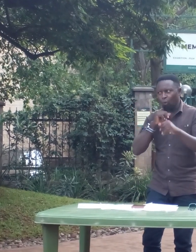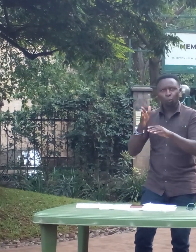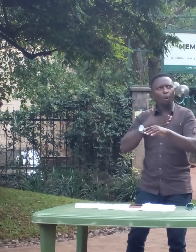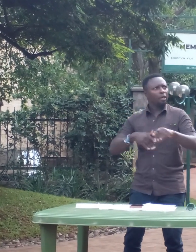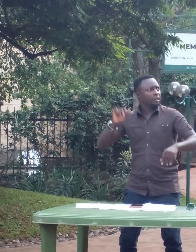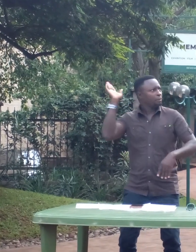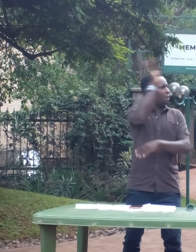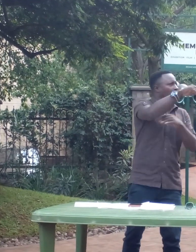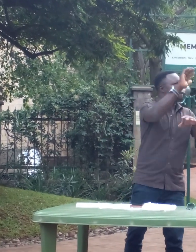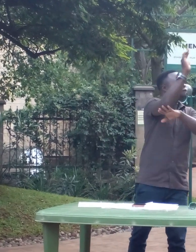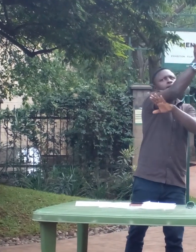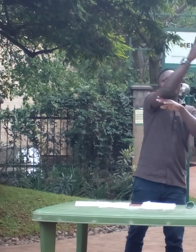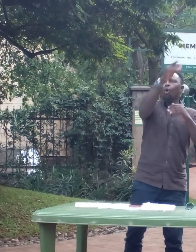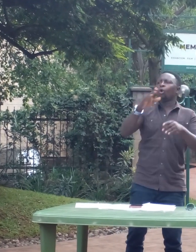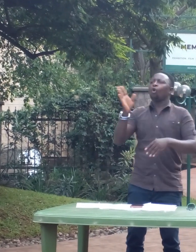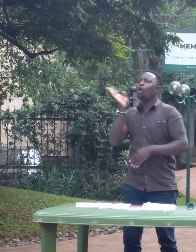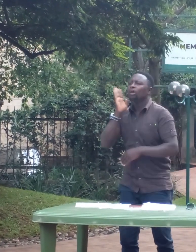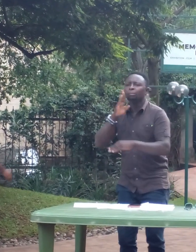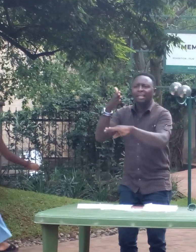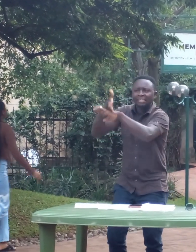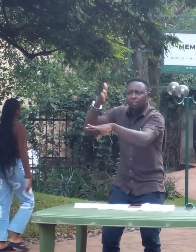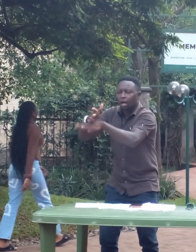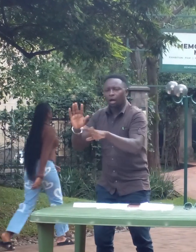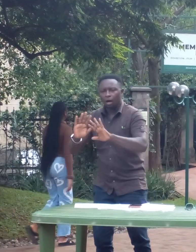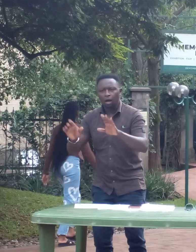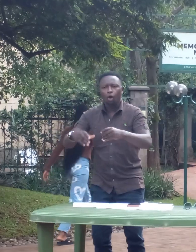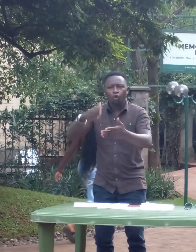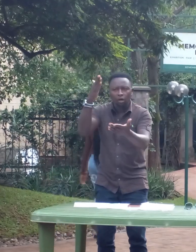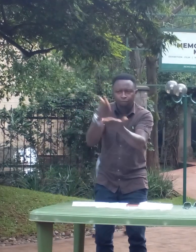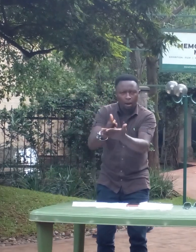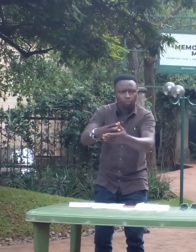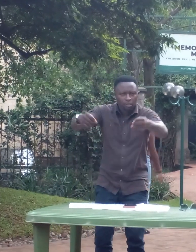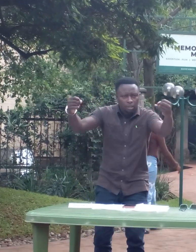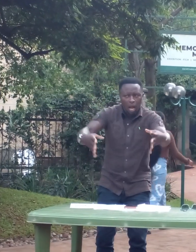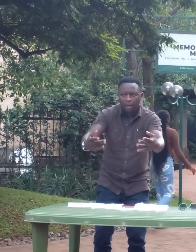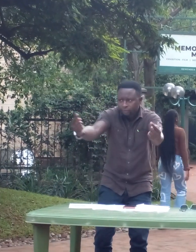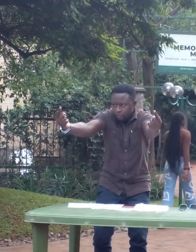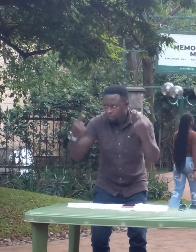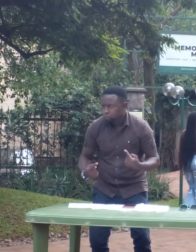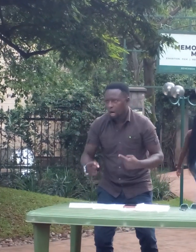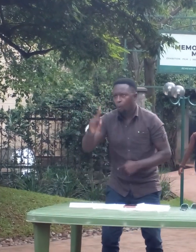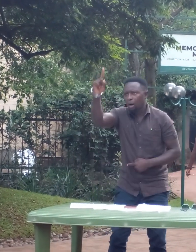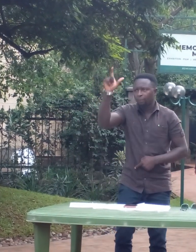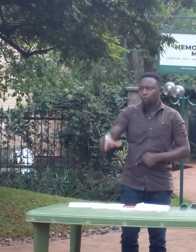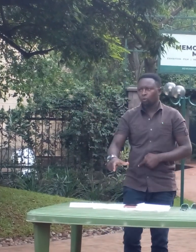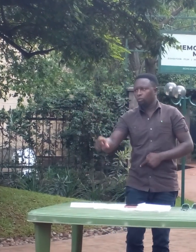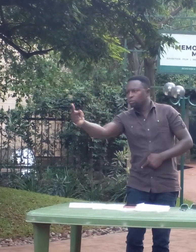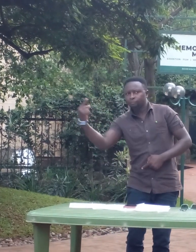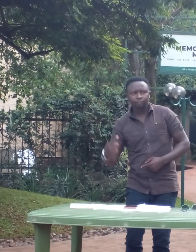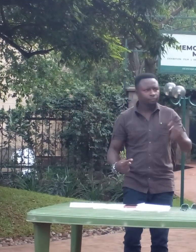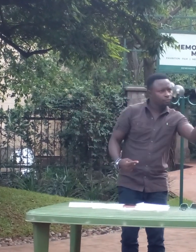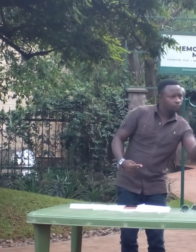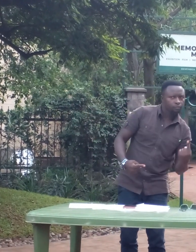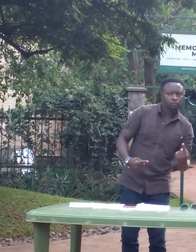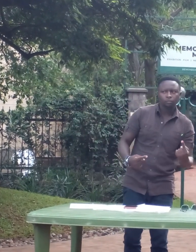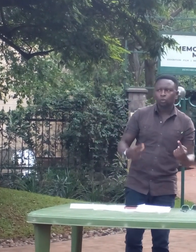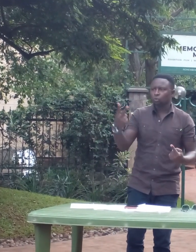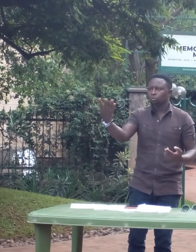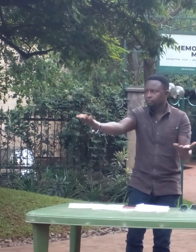is clear or no. I don't want to hear some fake gossip. Just come and confirm if it is clear. One person or one